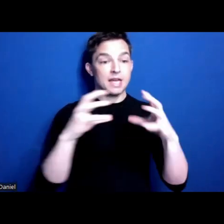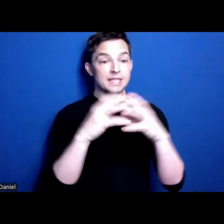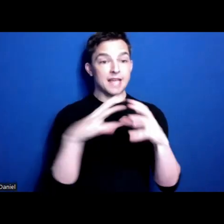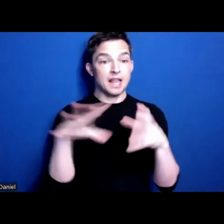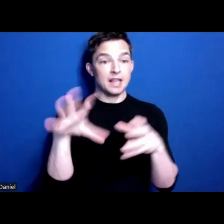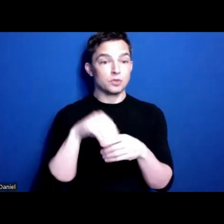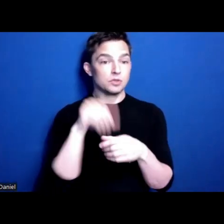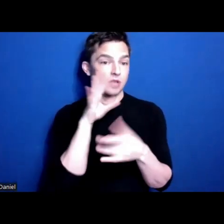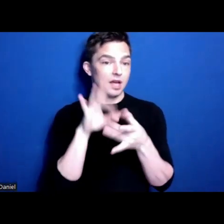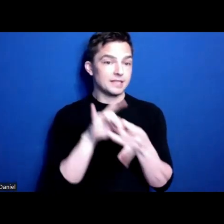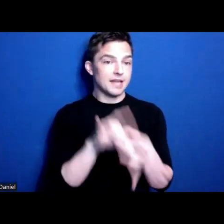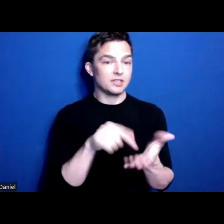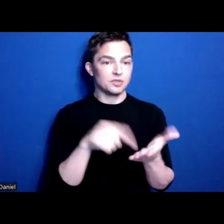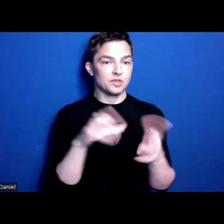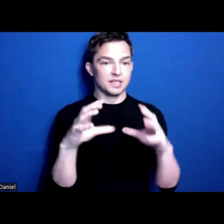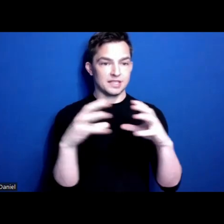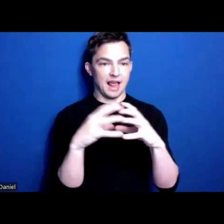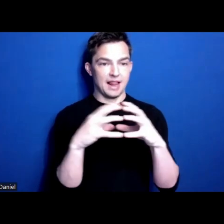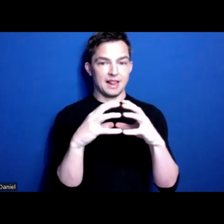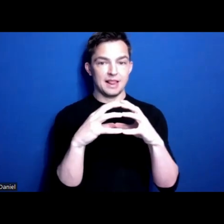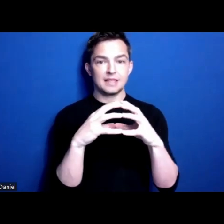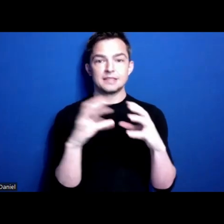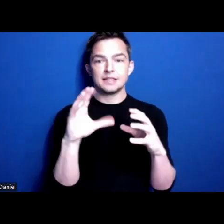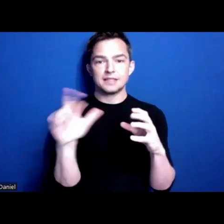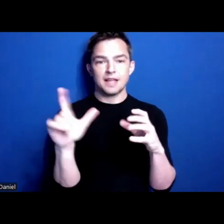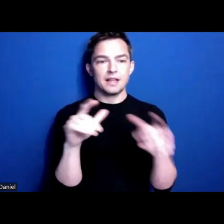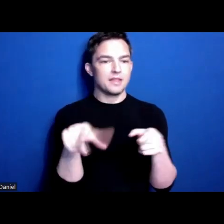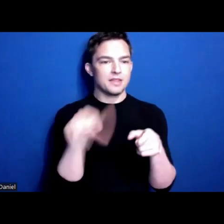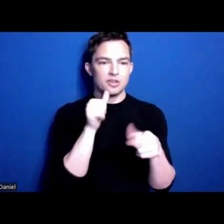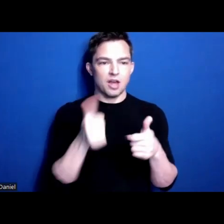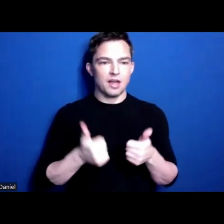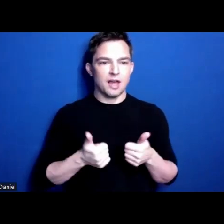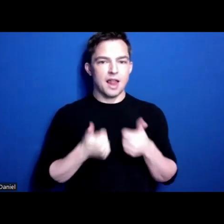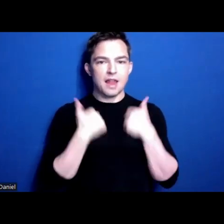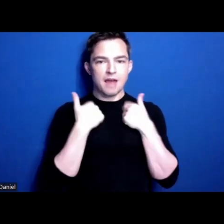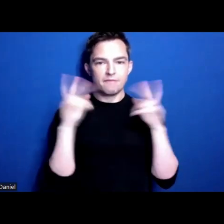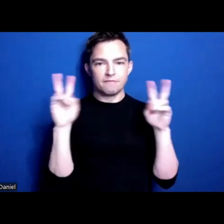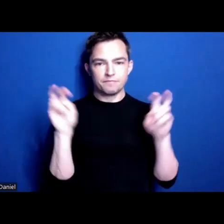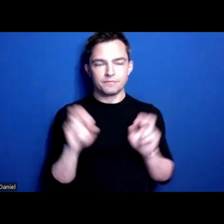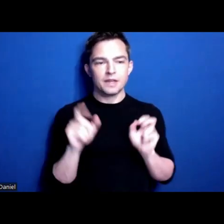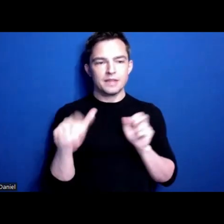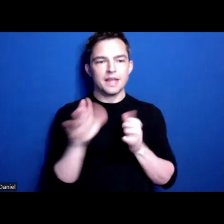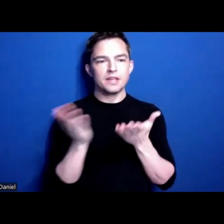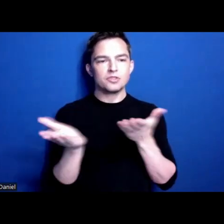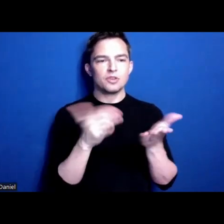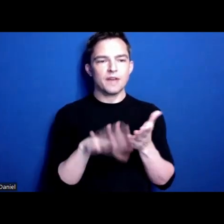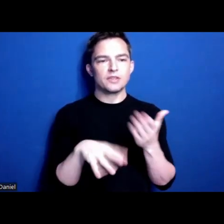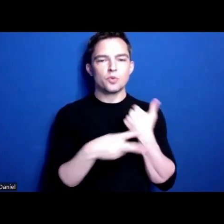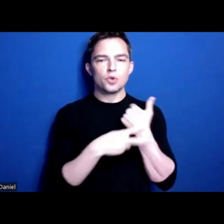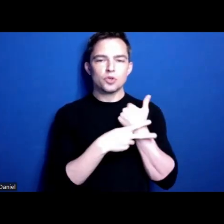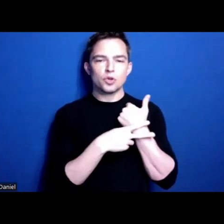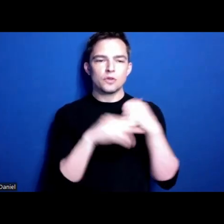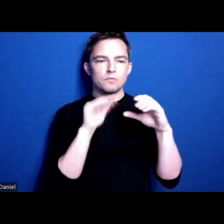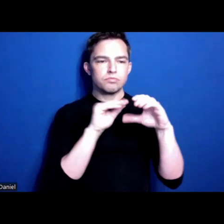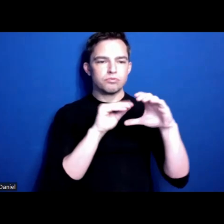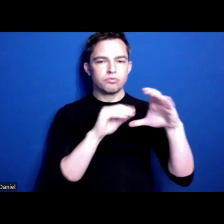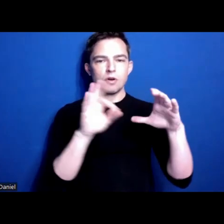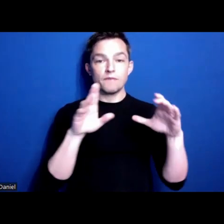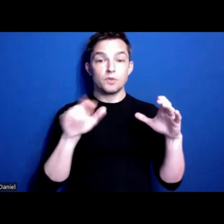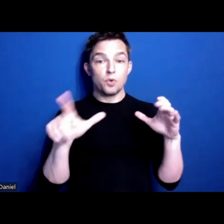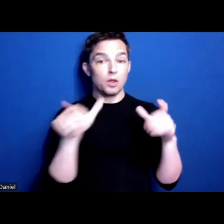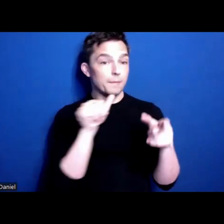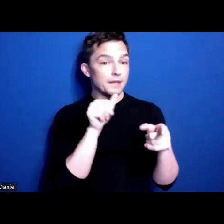attached to the cell and are not alive. They serve as reserves and store fuel, but do